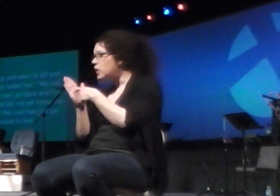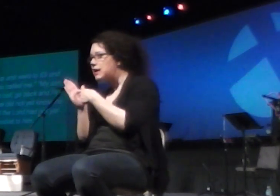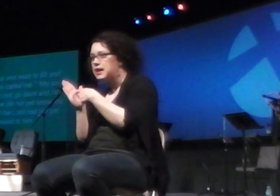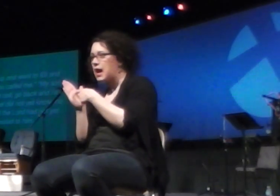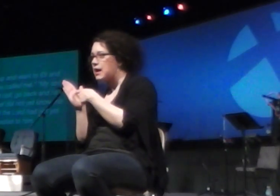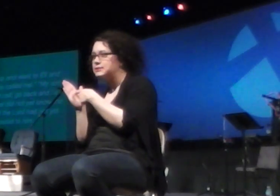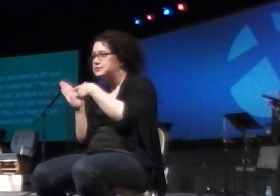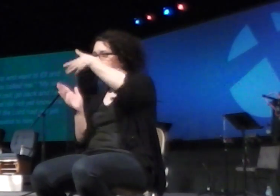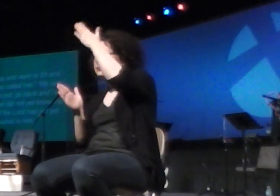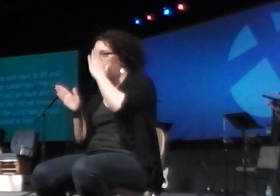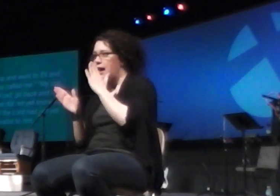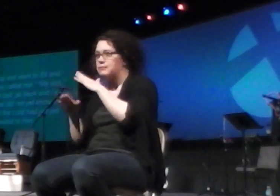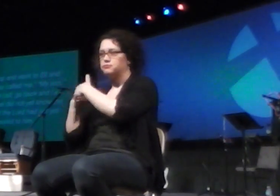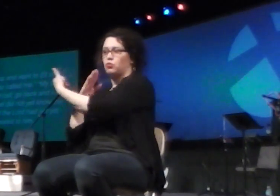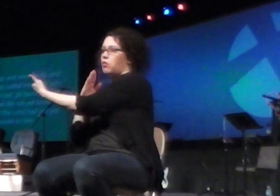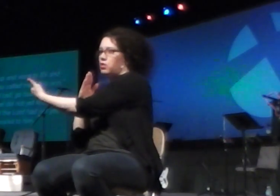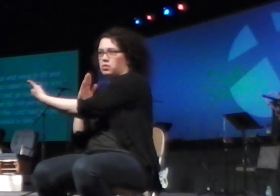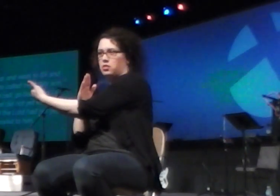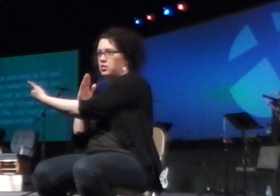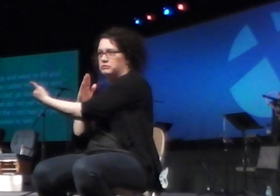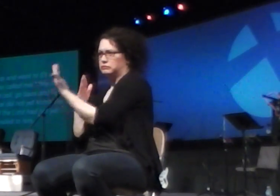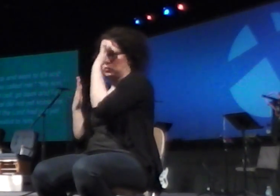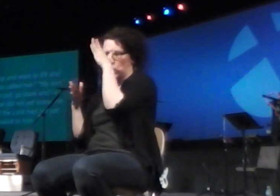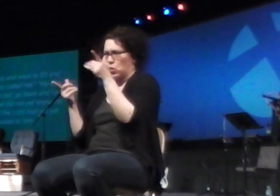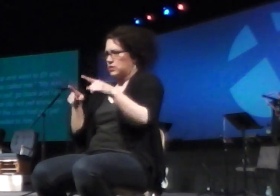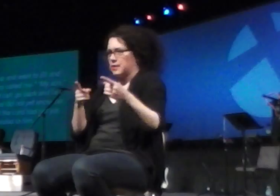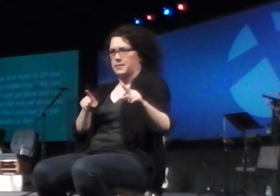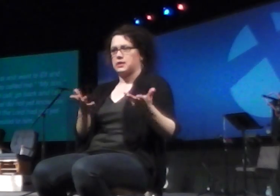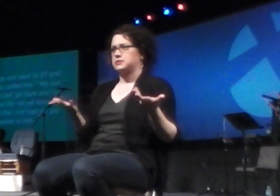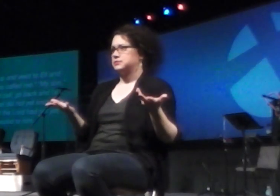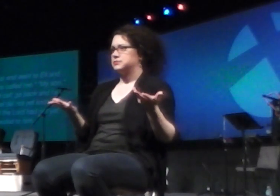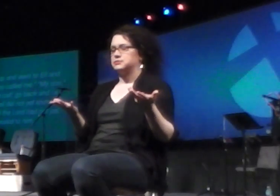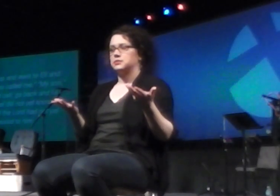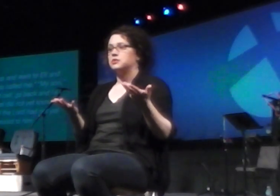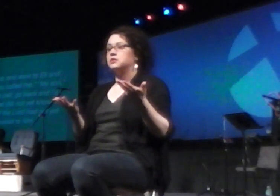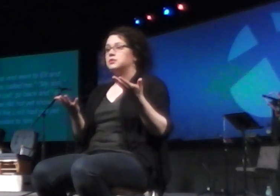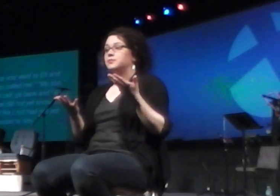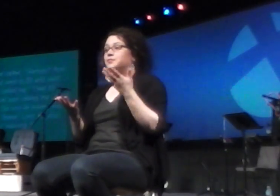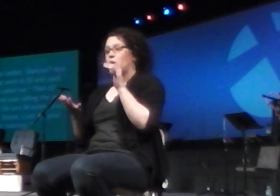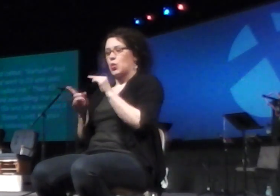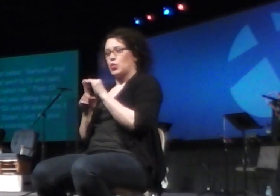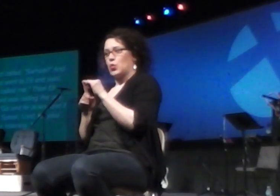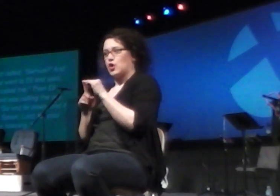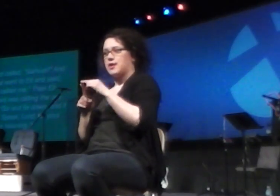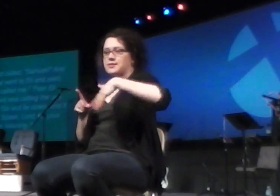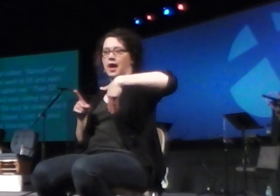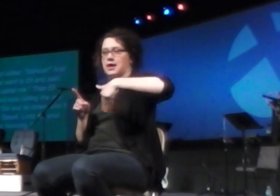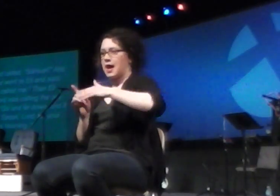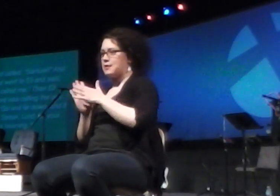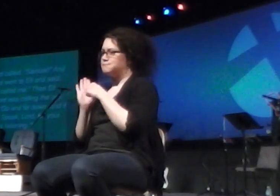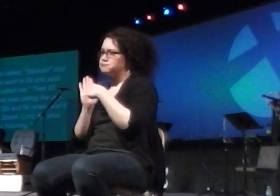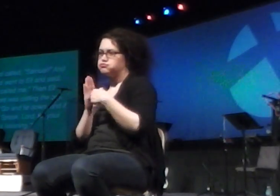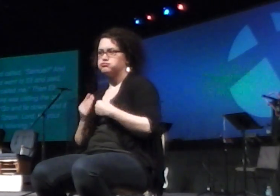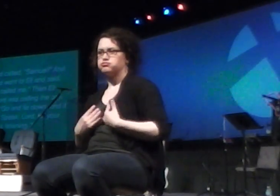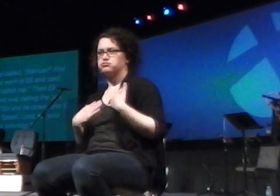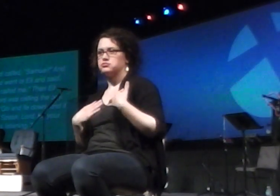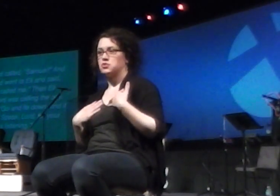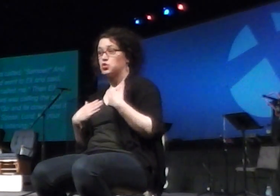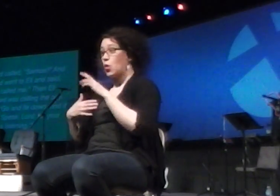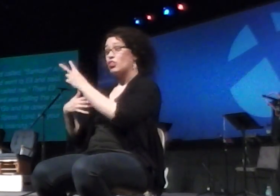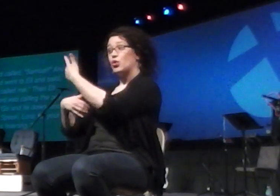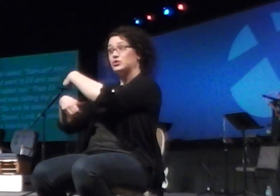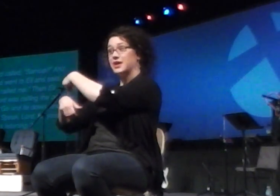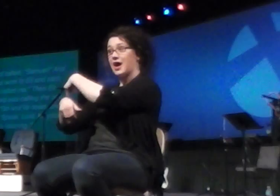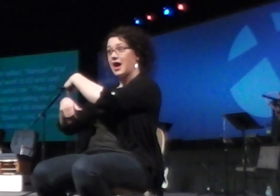voice. He didn't know what was happening to him. The word of the Lord had not yet been revealed to him. So a third time the Lord called Samuel,